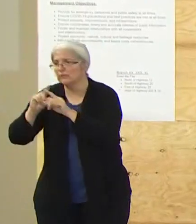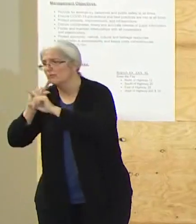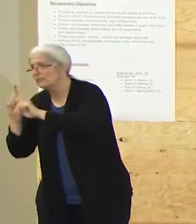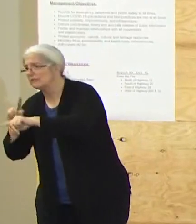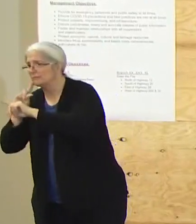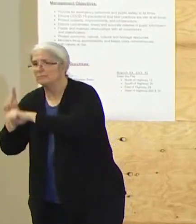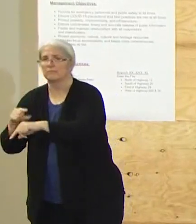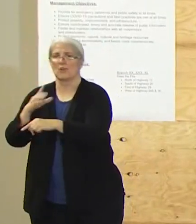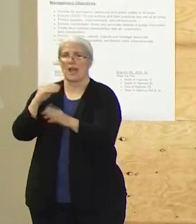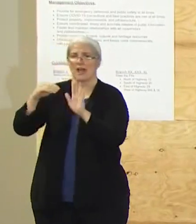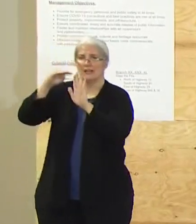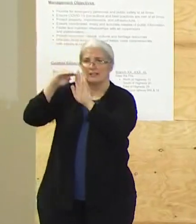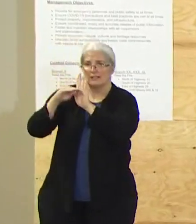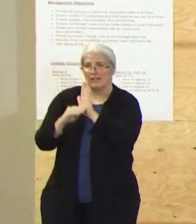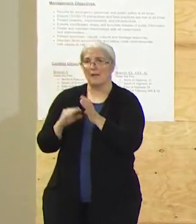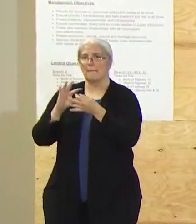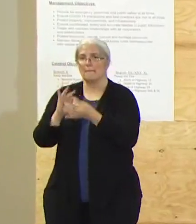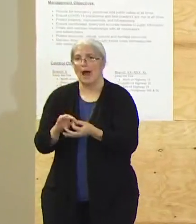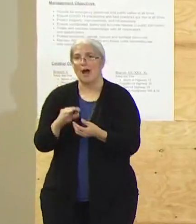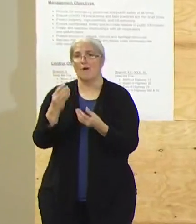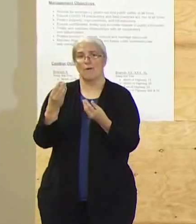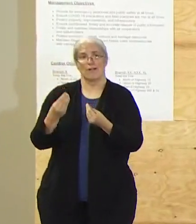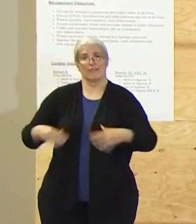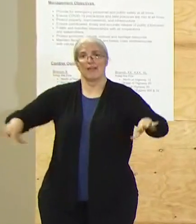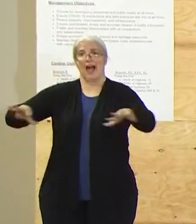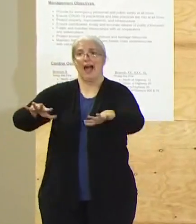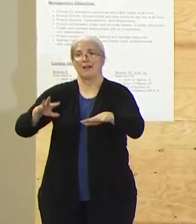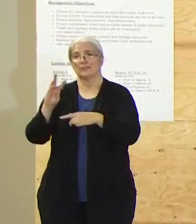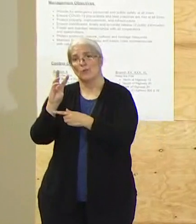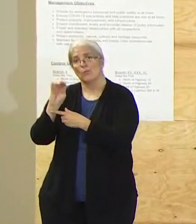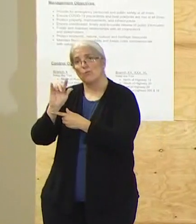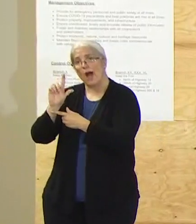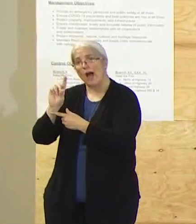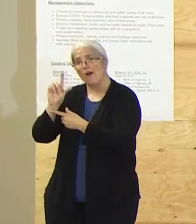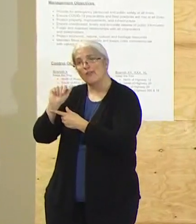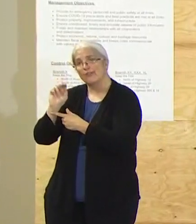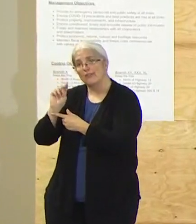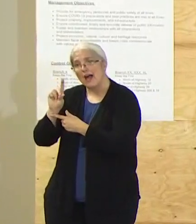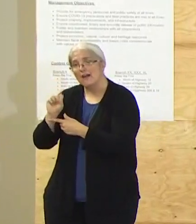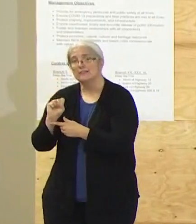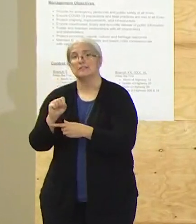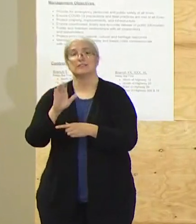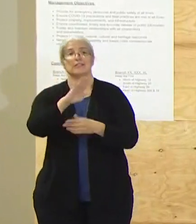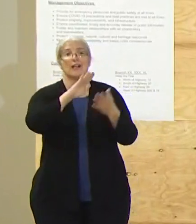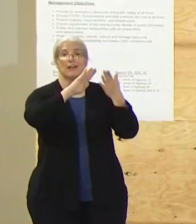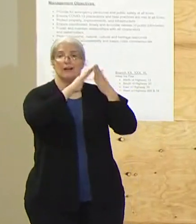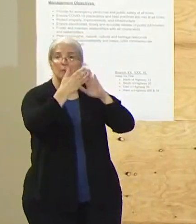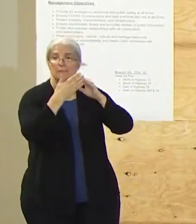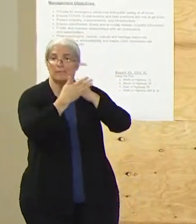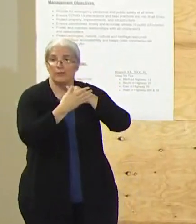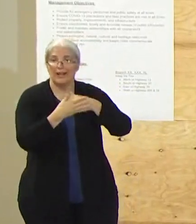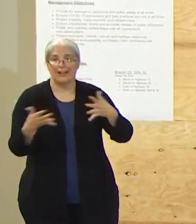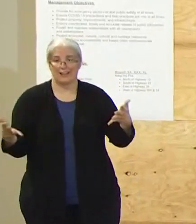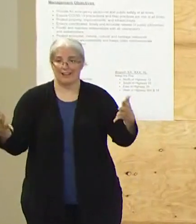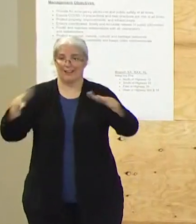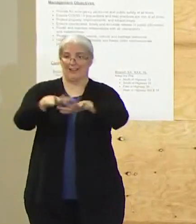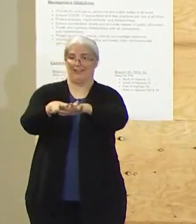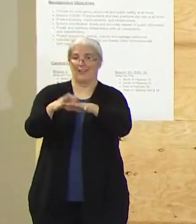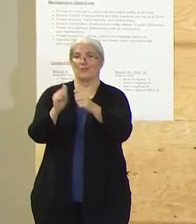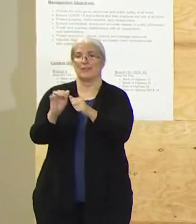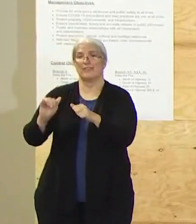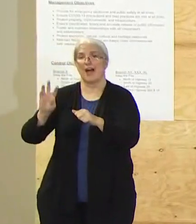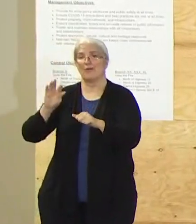regarding the wildland urban interface, the WUI here in the state of California. Well established. I have a family